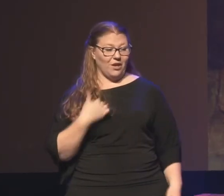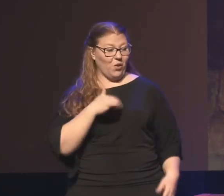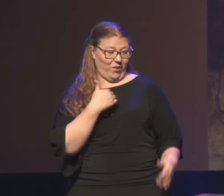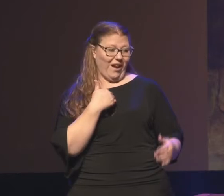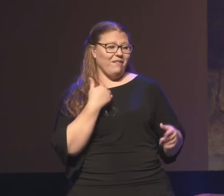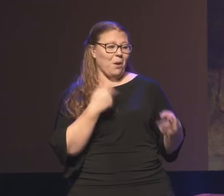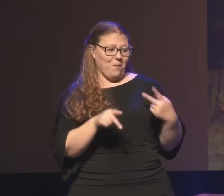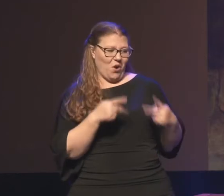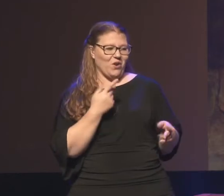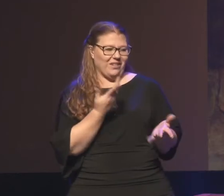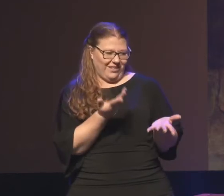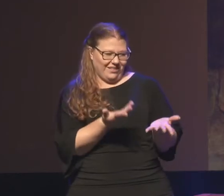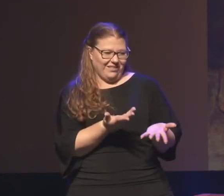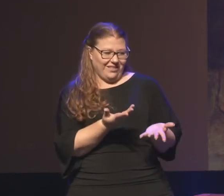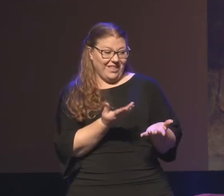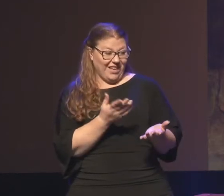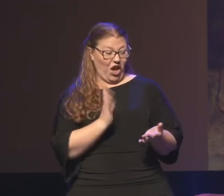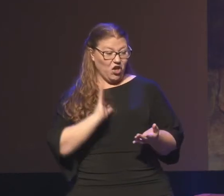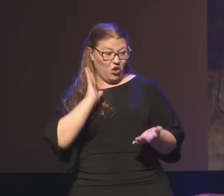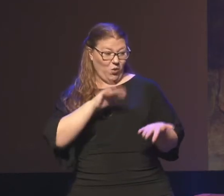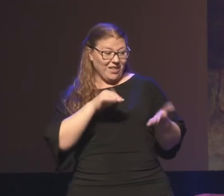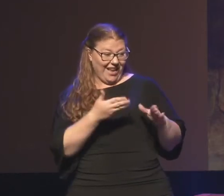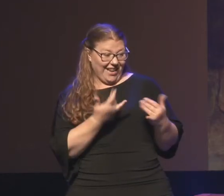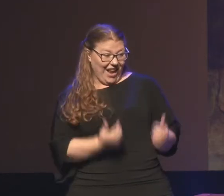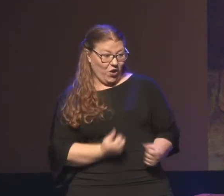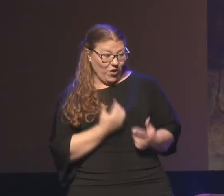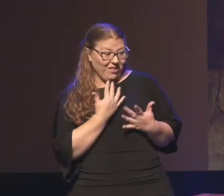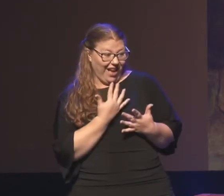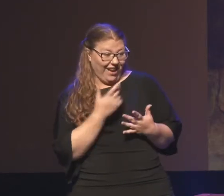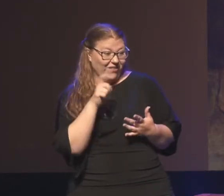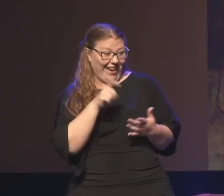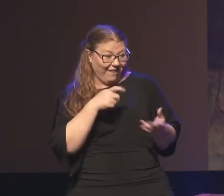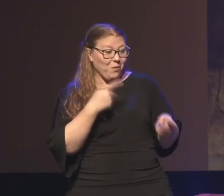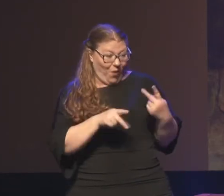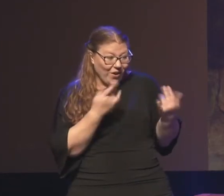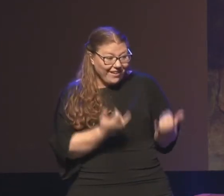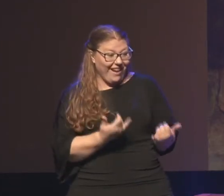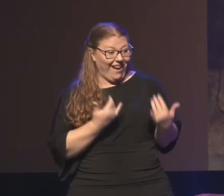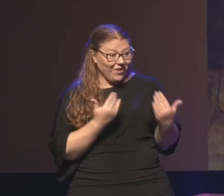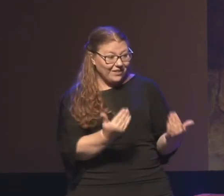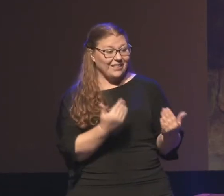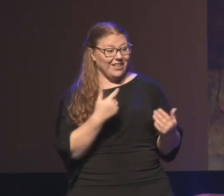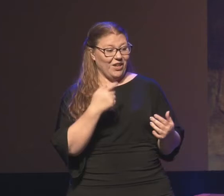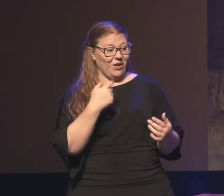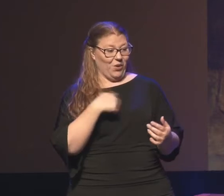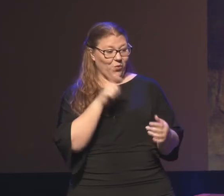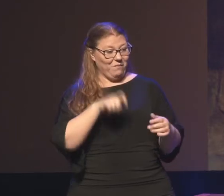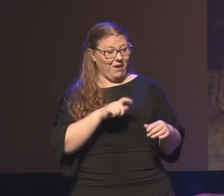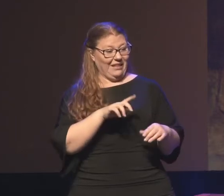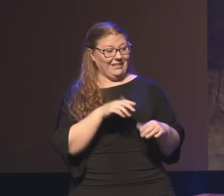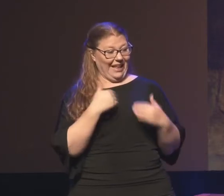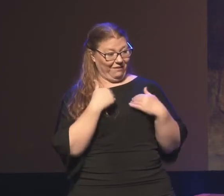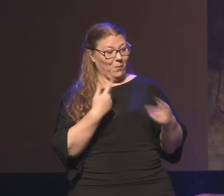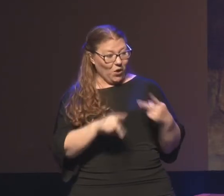party. You were dead, and now you're alive. We must party. We must throw a party.